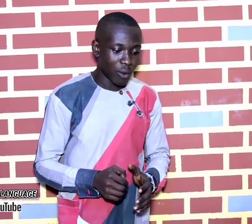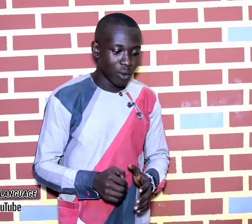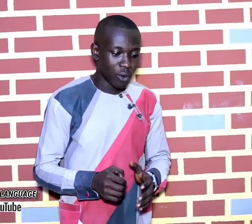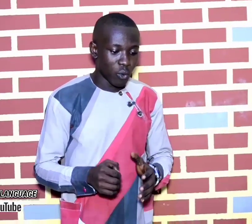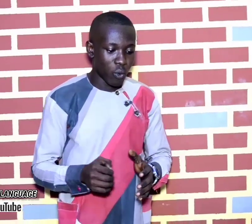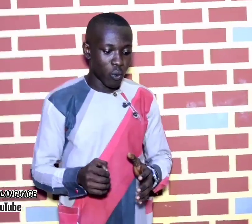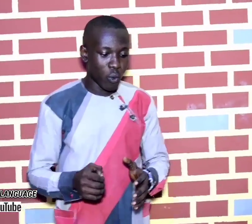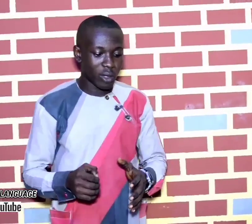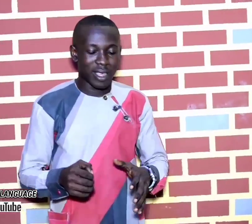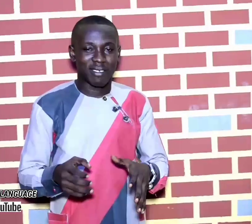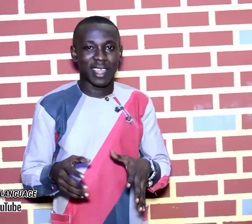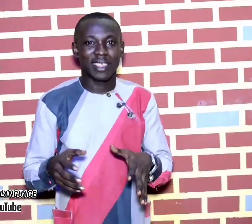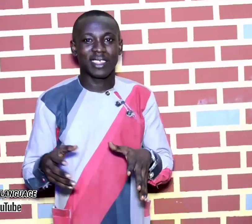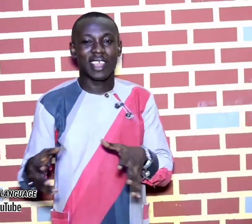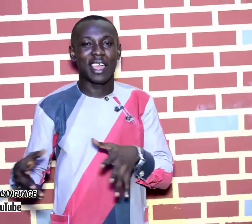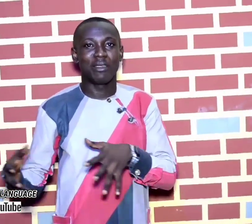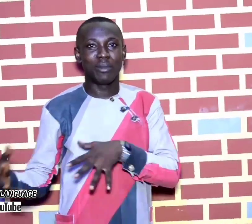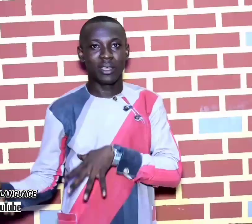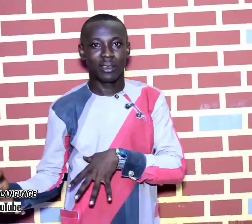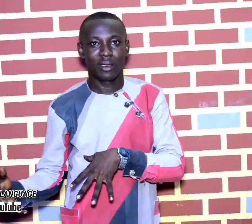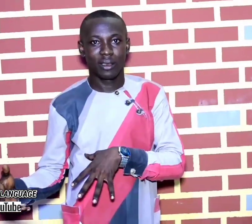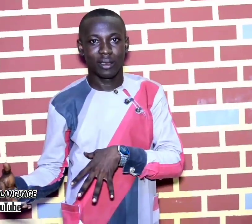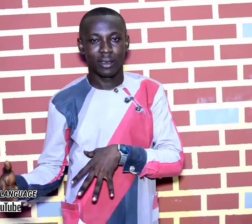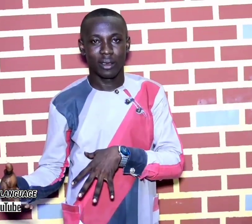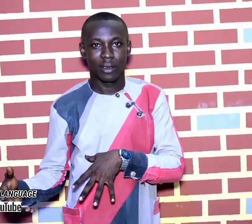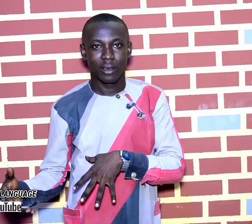Now, what a certain sign mean?